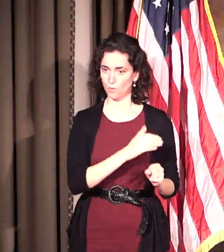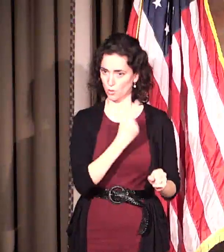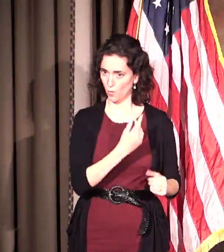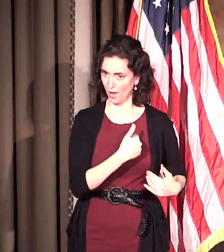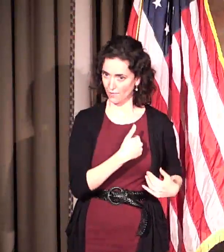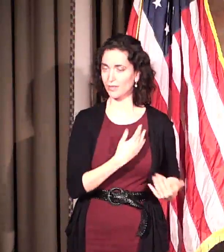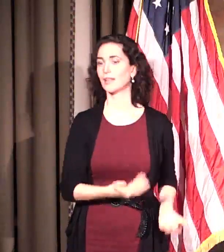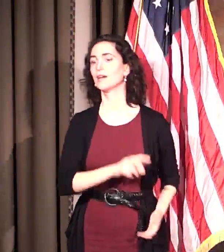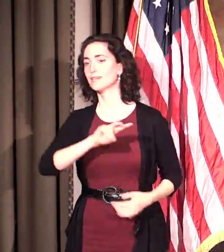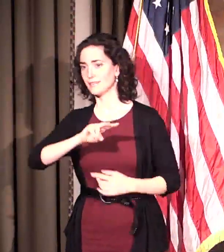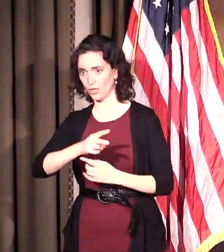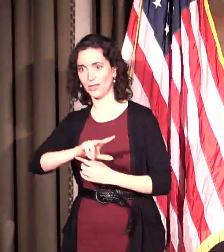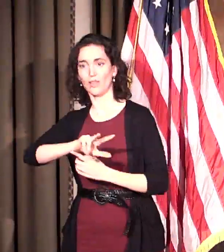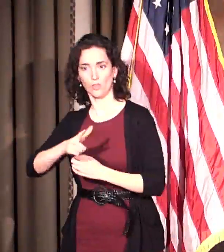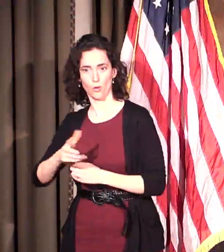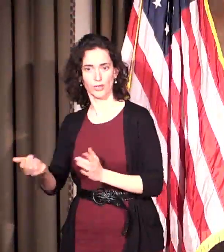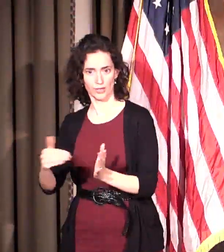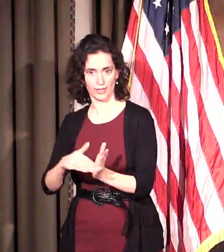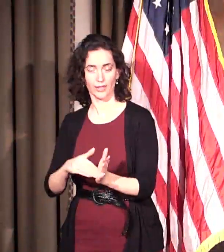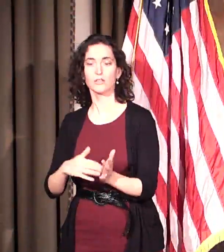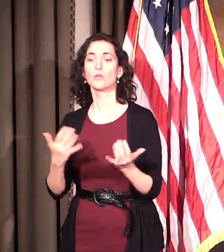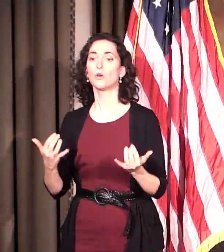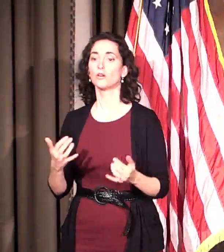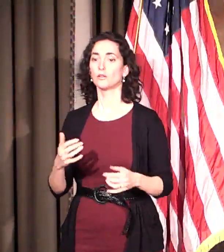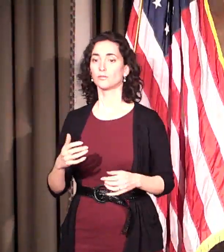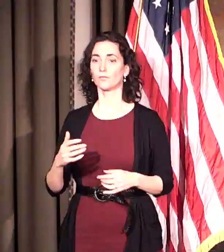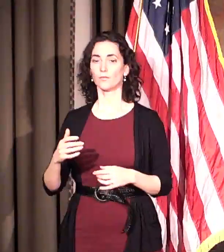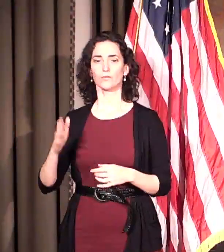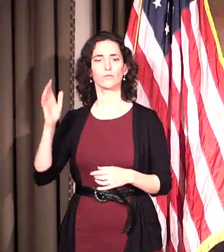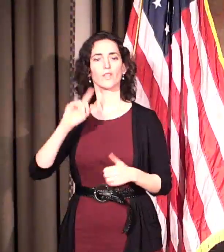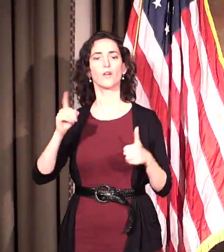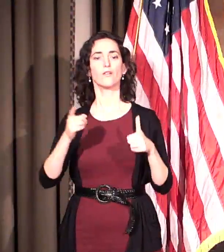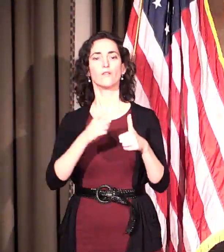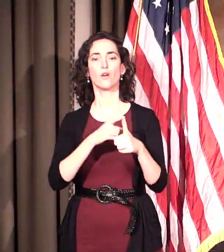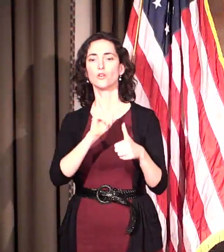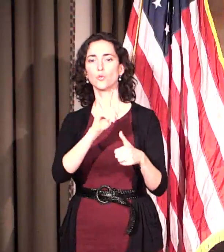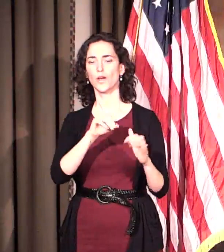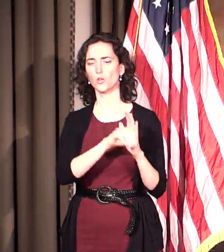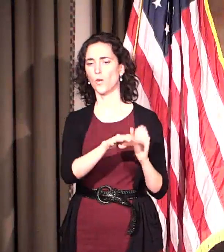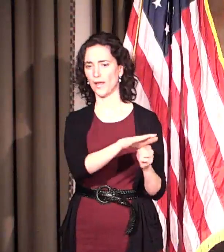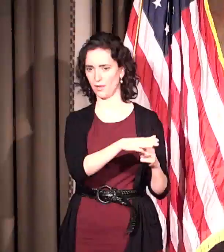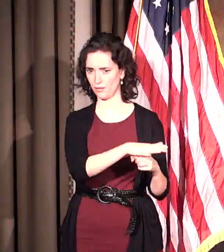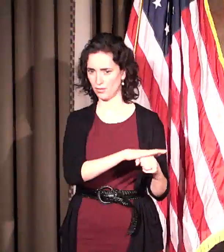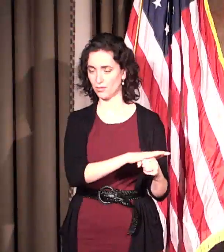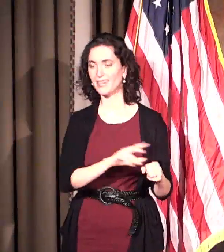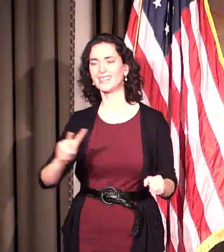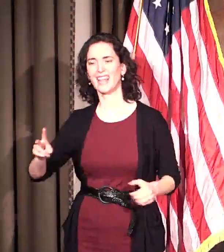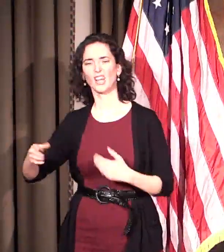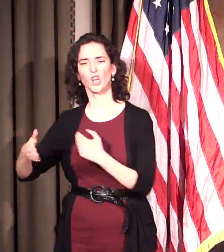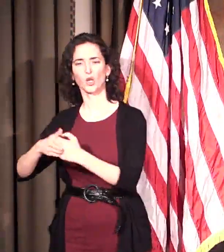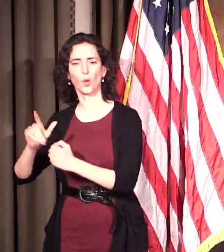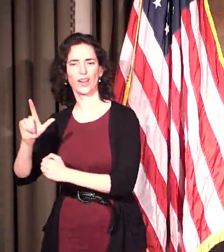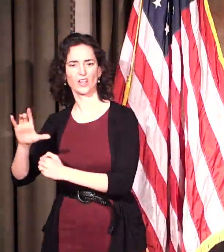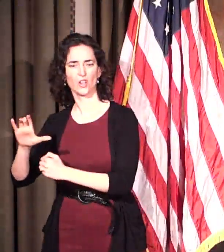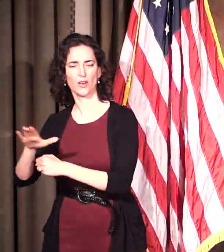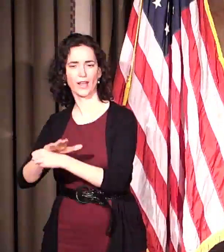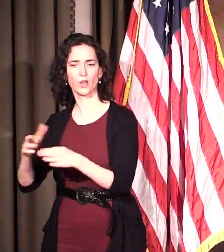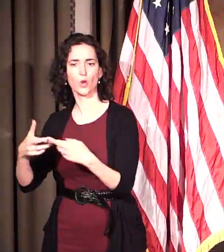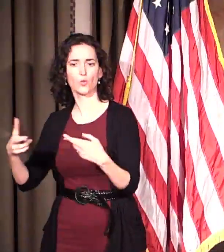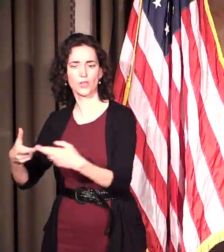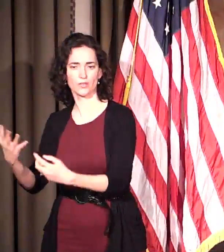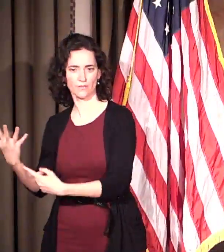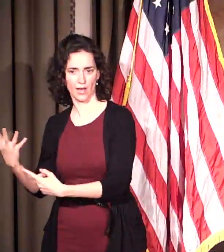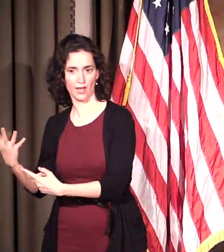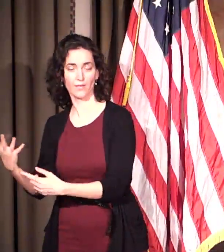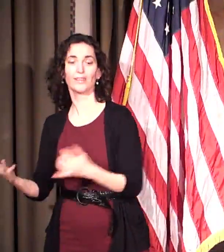centered around Lake Charles. The other was back in Region 1, the greater New Orleans area. We know that that